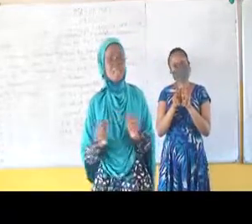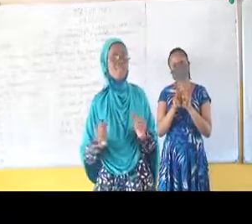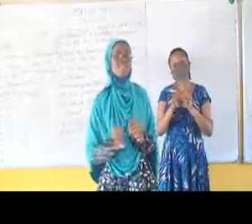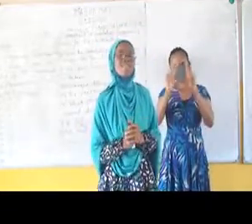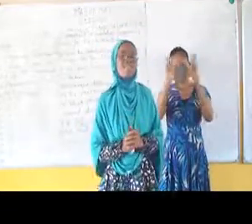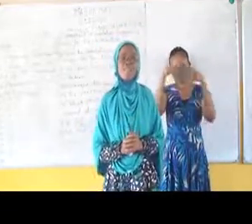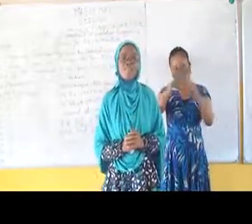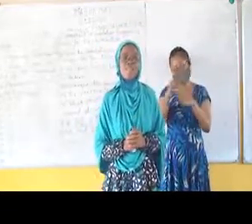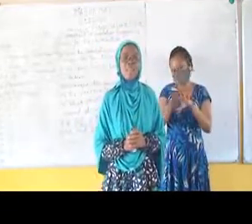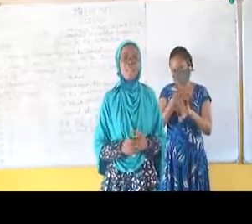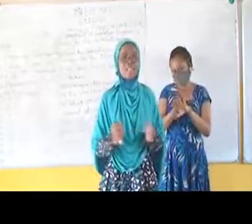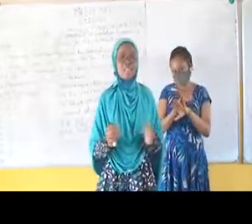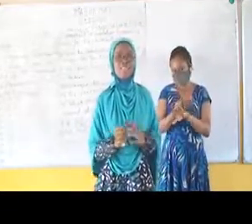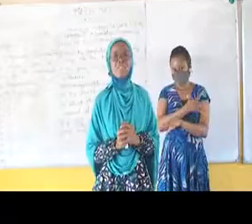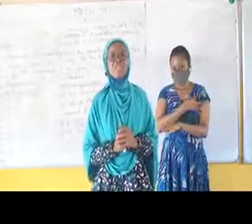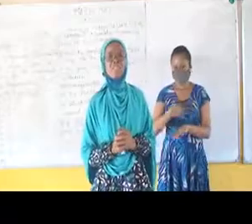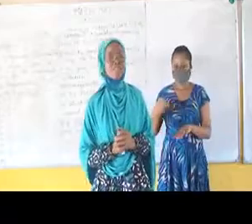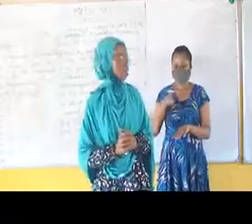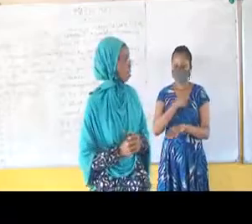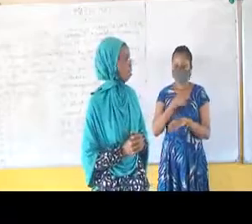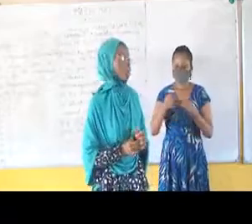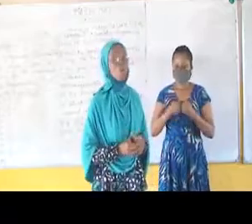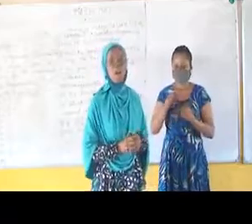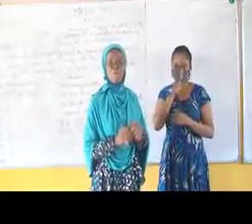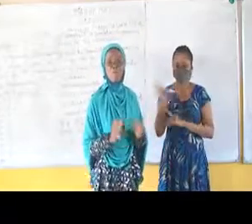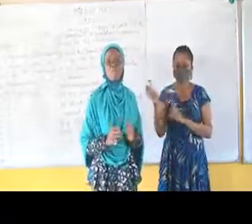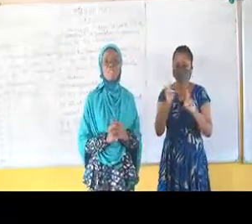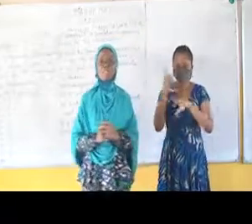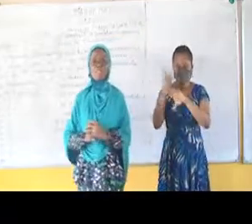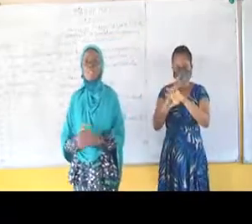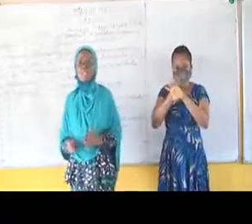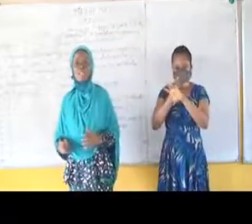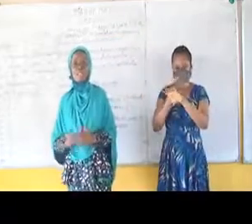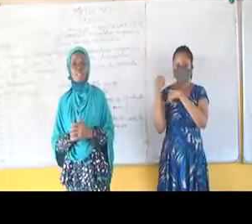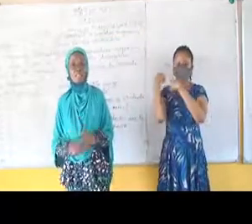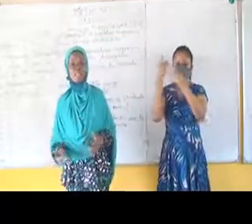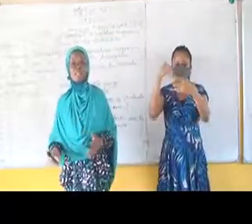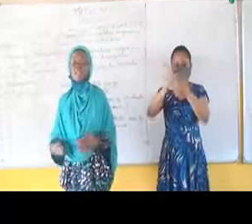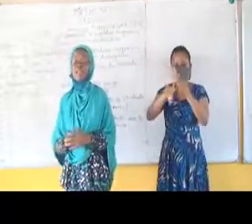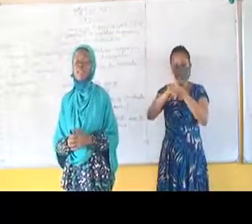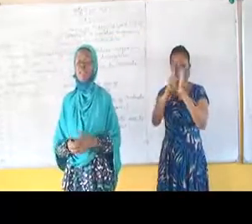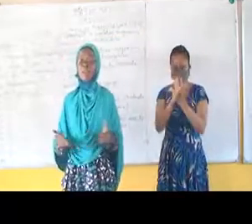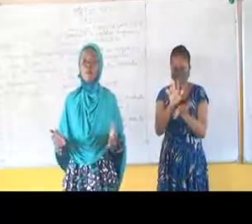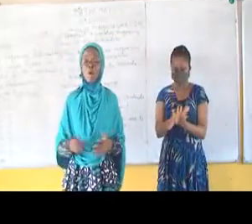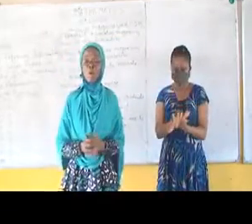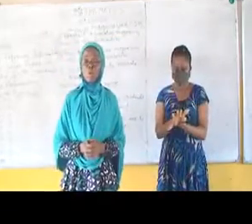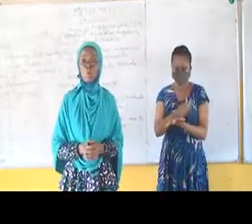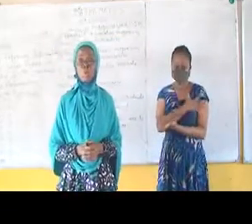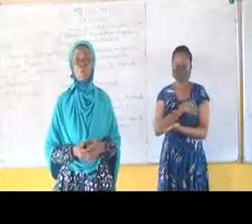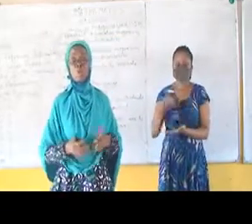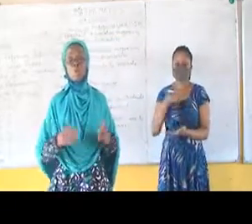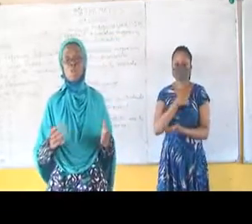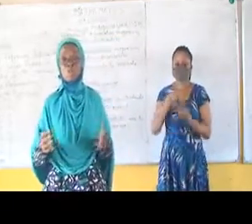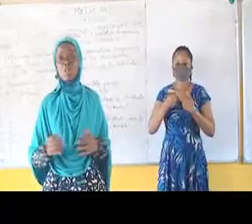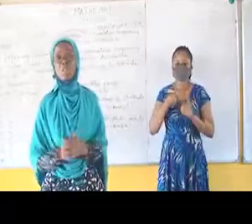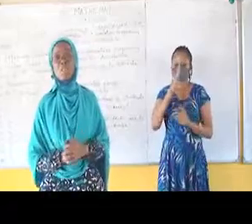representing data in statistics. We have been representing data in statistics. Like in our primary school,